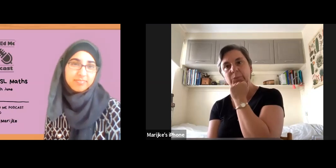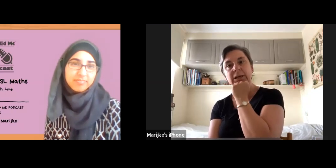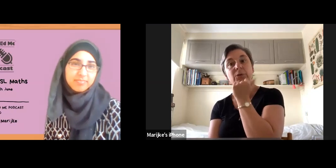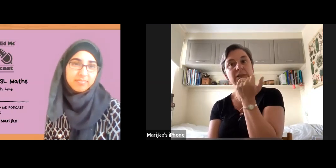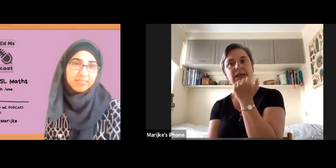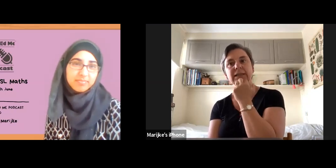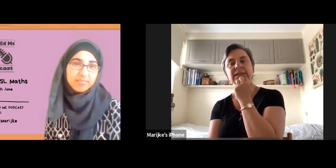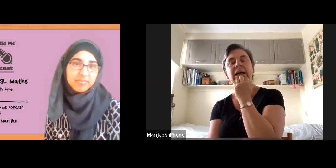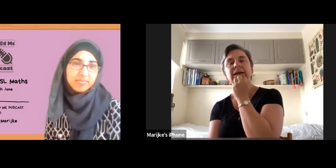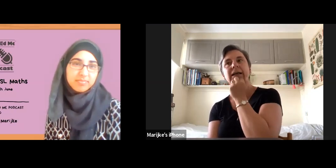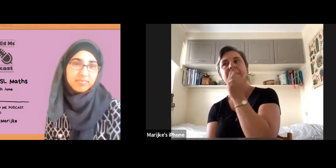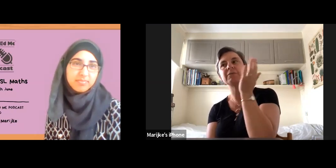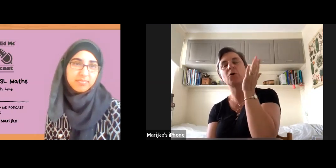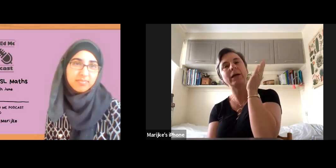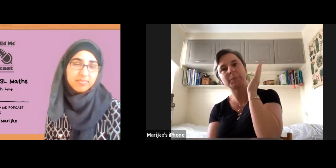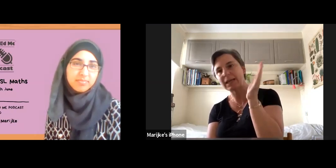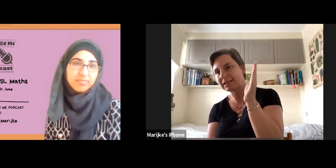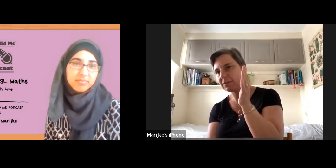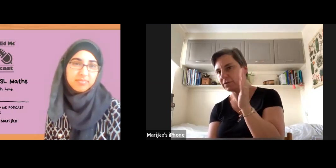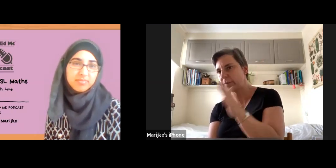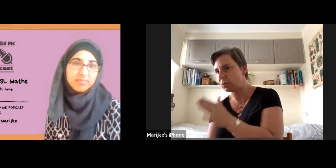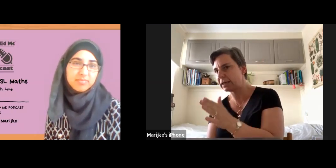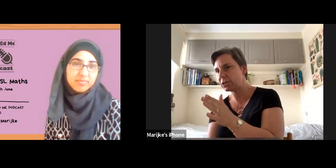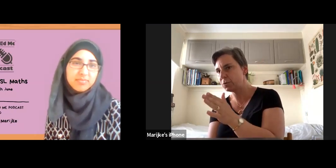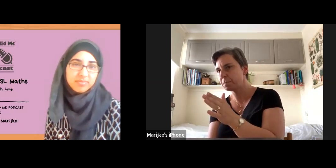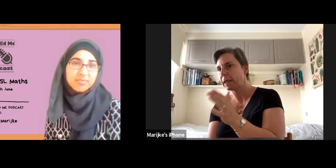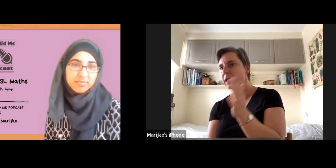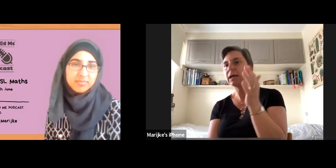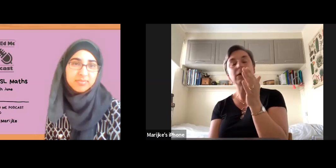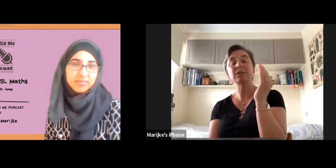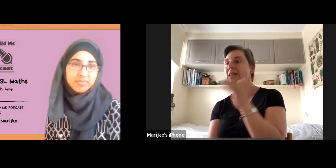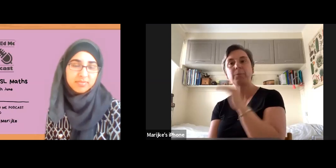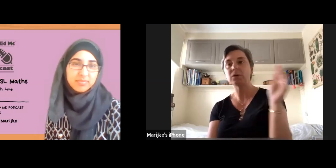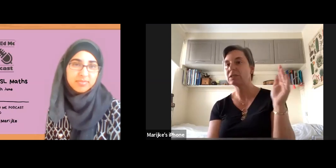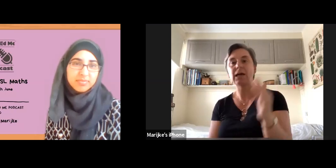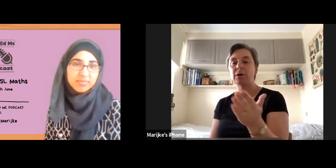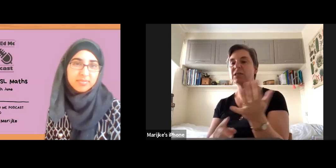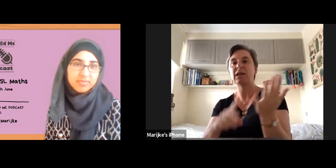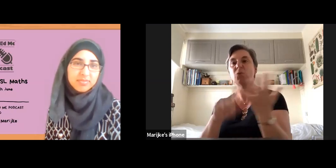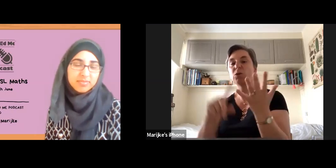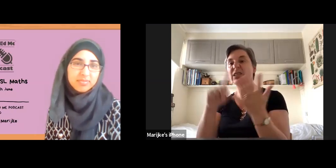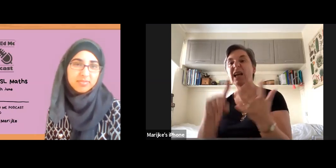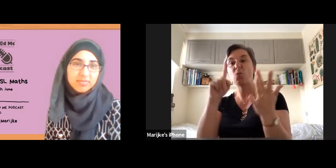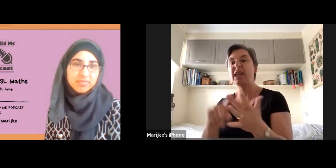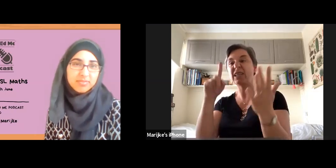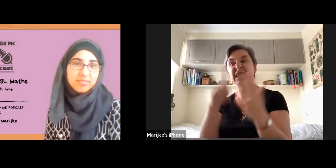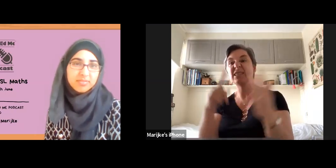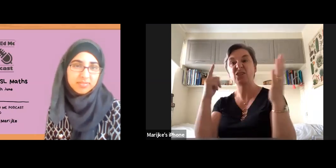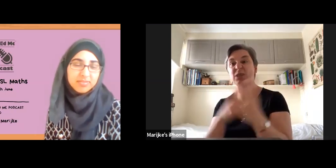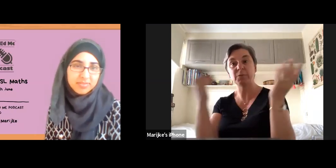I was a scientist, I get quite obsessive about what I do. And I was in the lab all the time. I was there morning, night, weekend, Easter, Christmas.